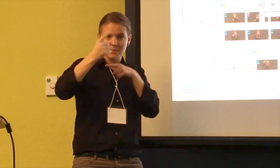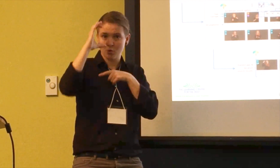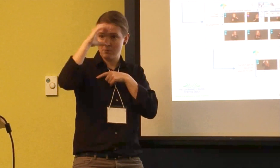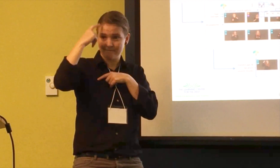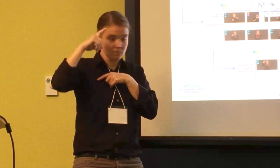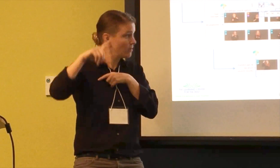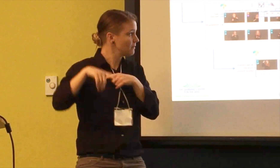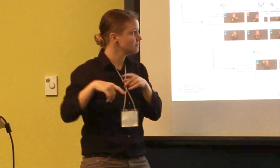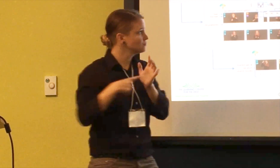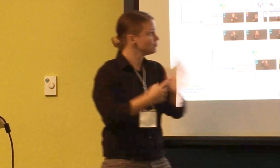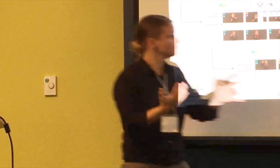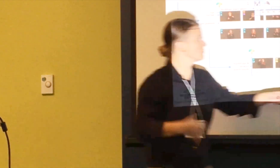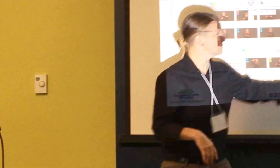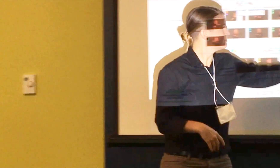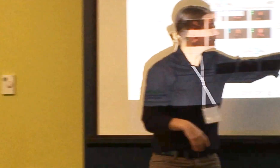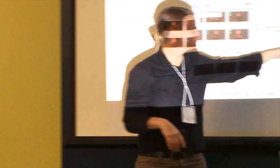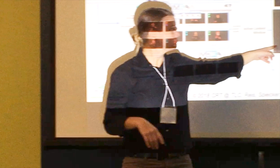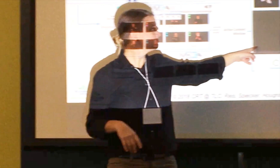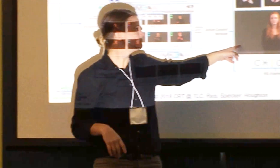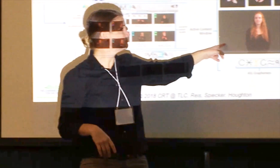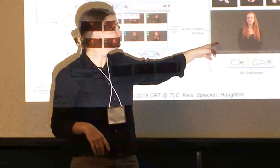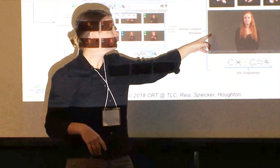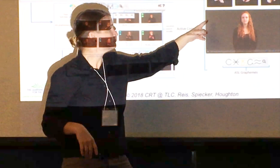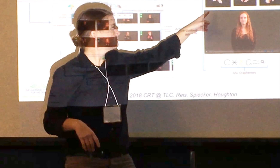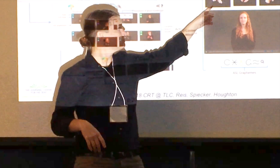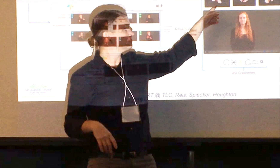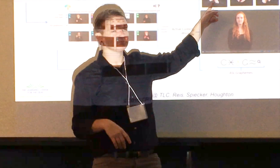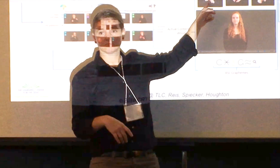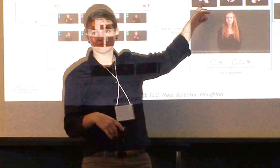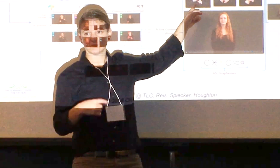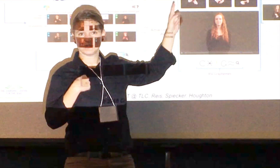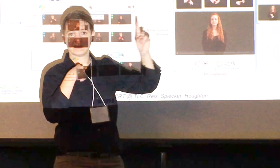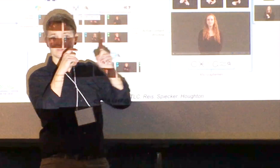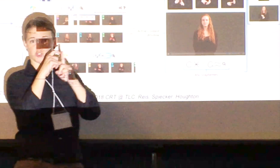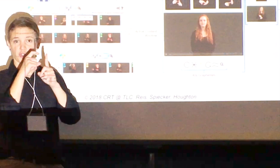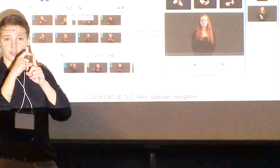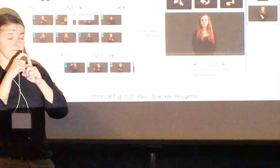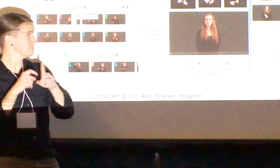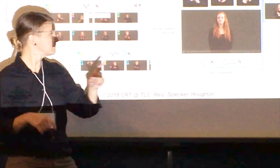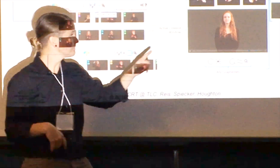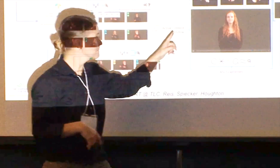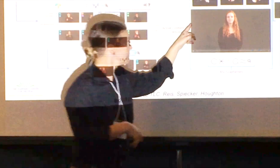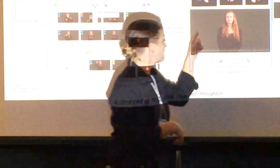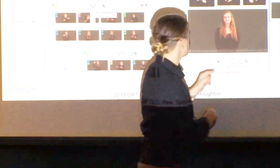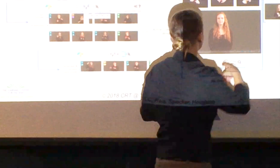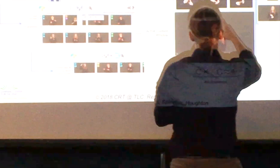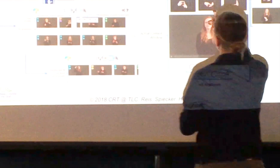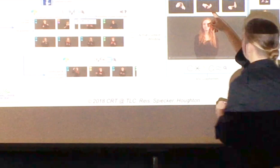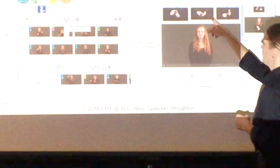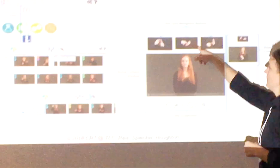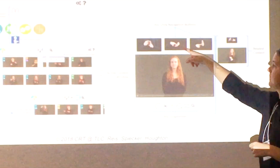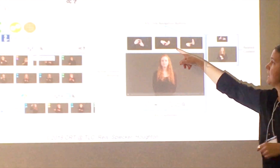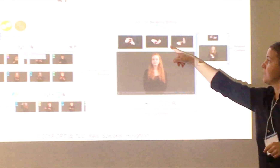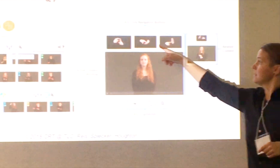And then when you find the vocabulary that you're looking for, it appears in the main screen. And the ASL signs